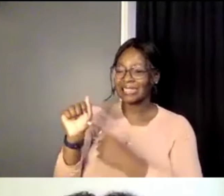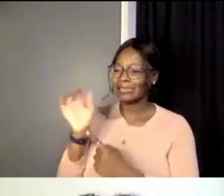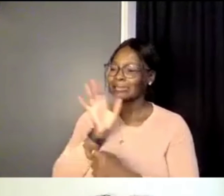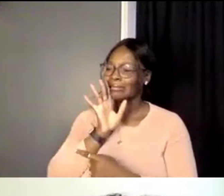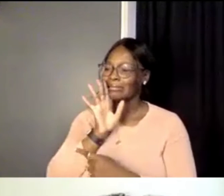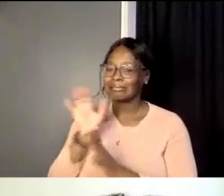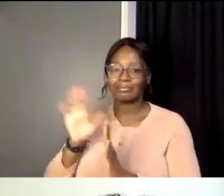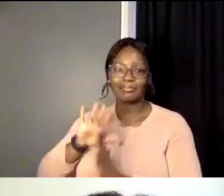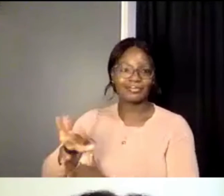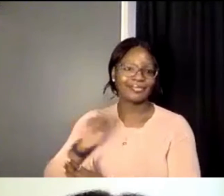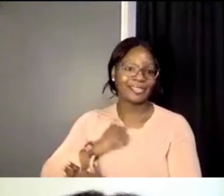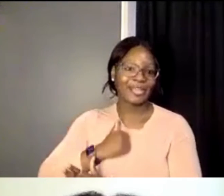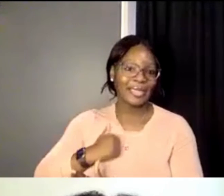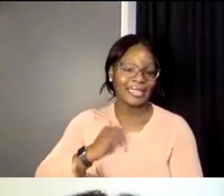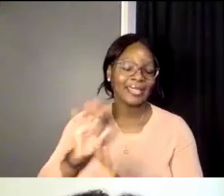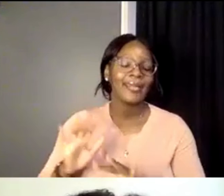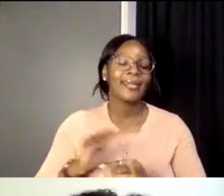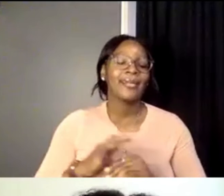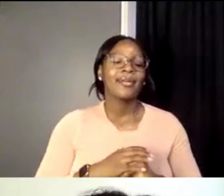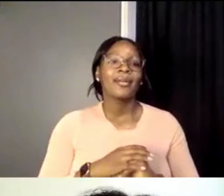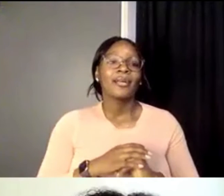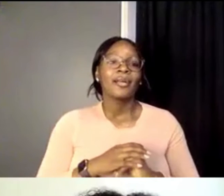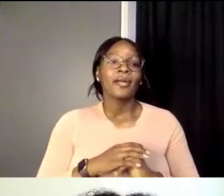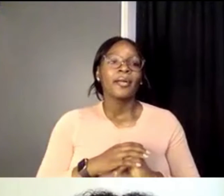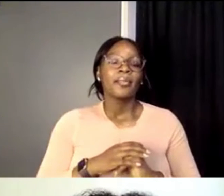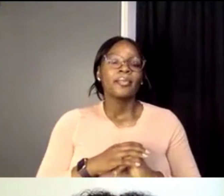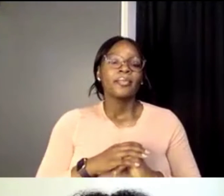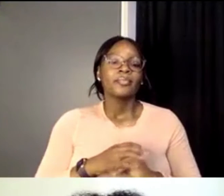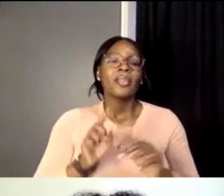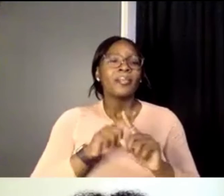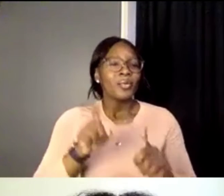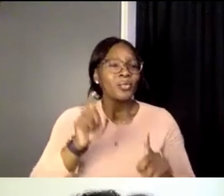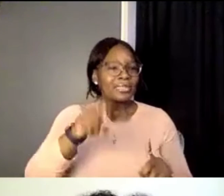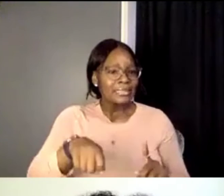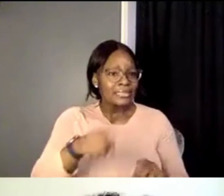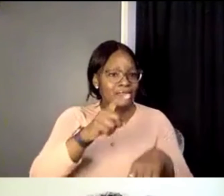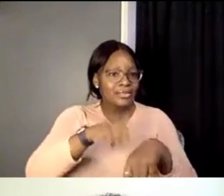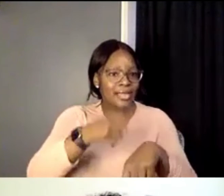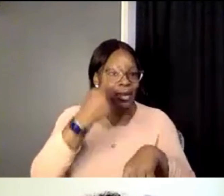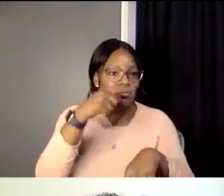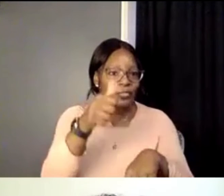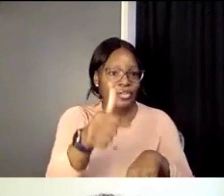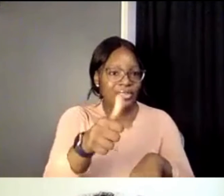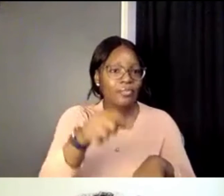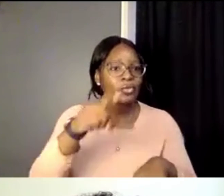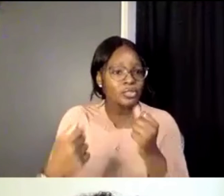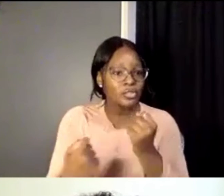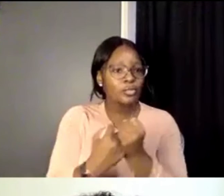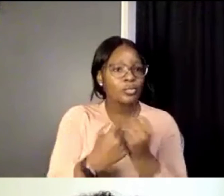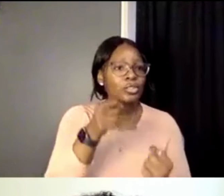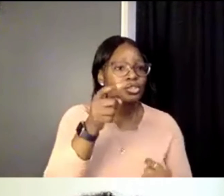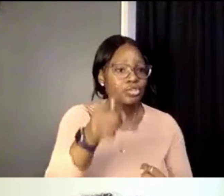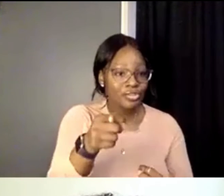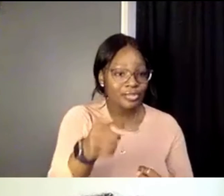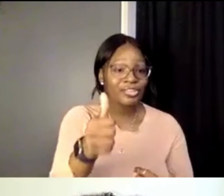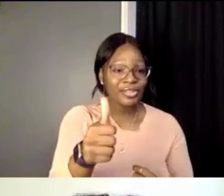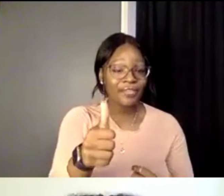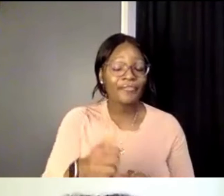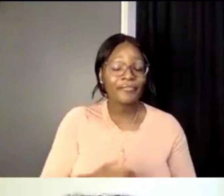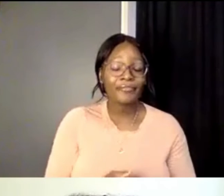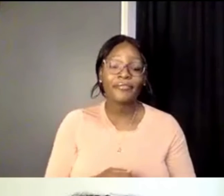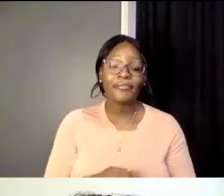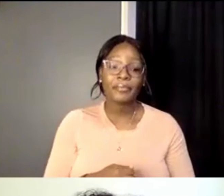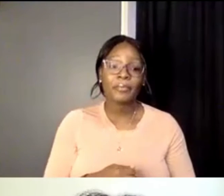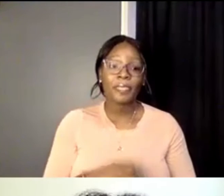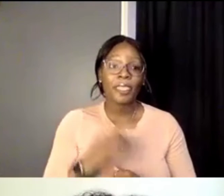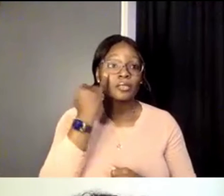You know, we have to take some time for ourselves to make sure that we can get the support that we need. So, you know, ultimately